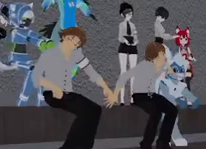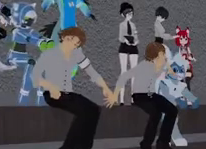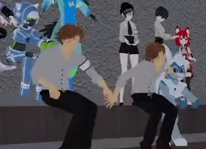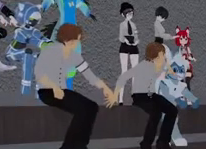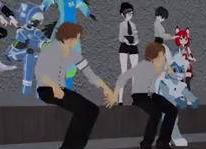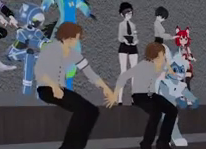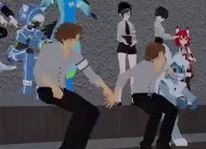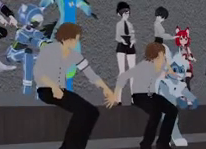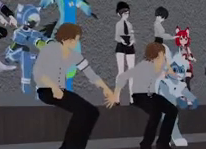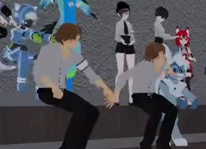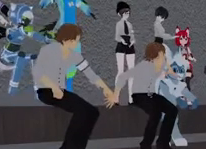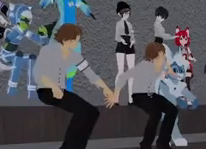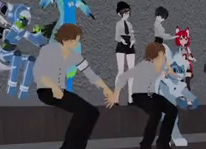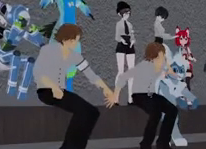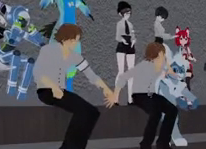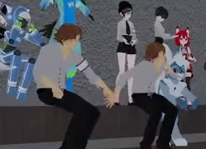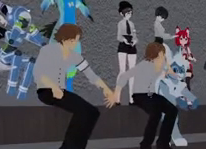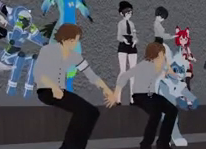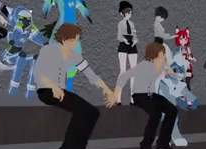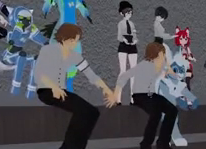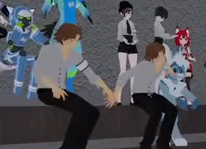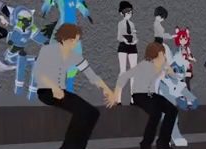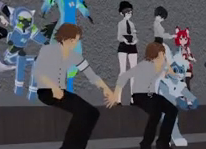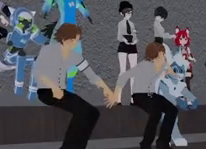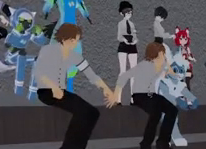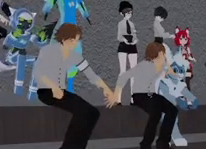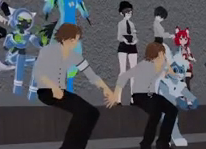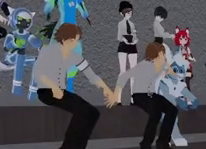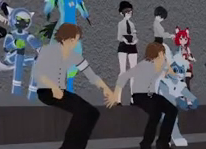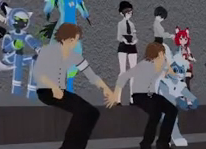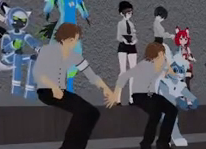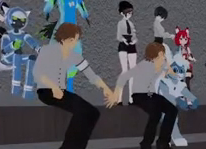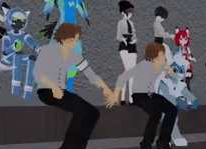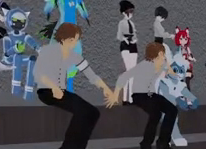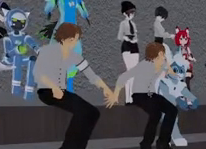have a question about it? I gotta tell him like that